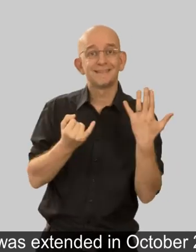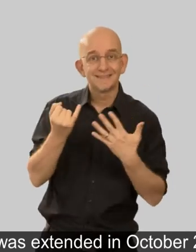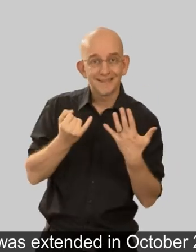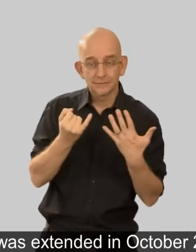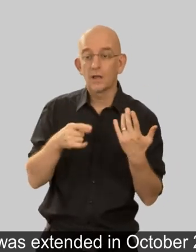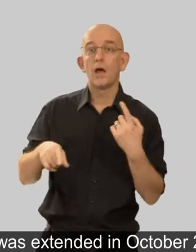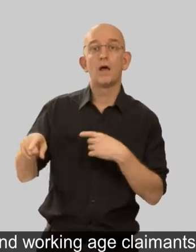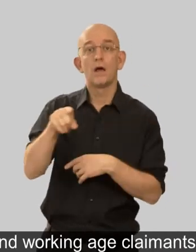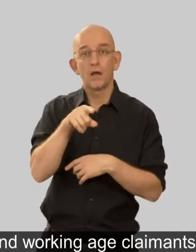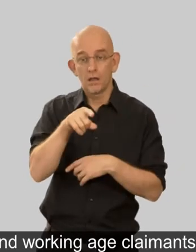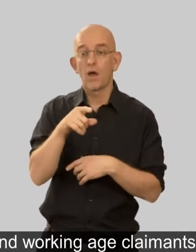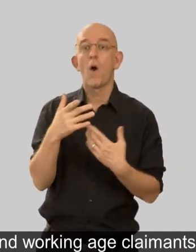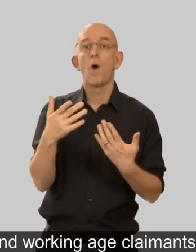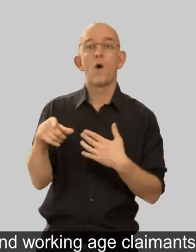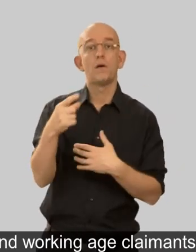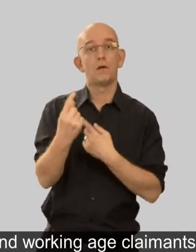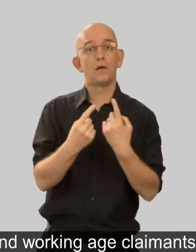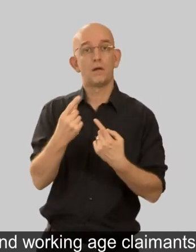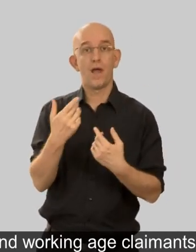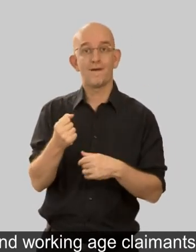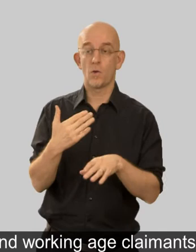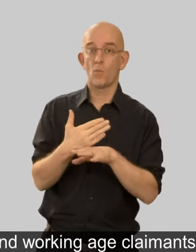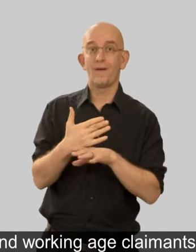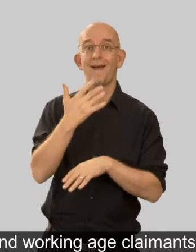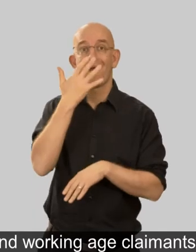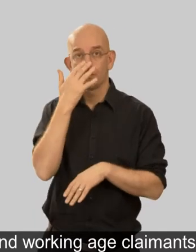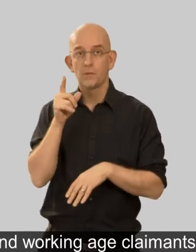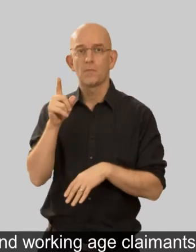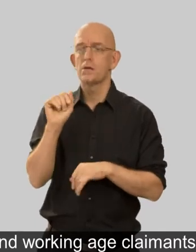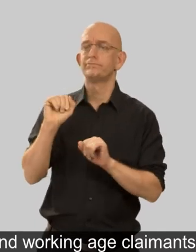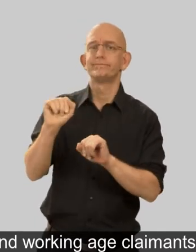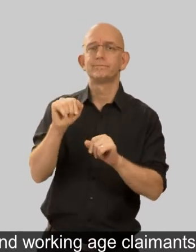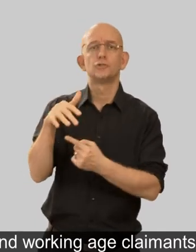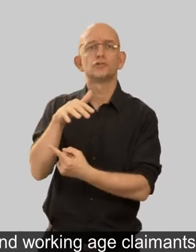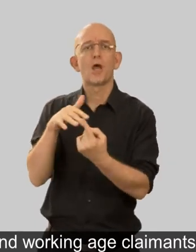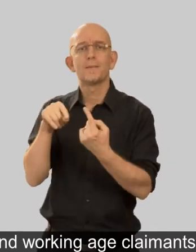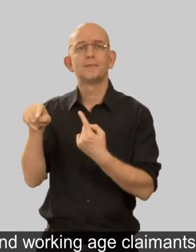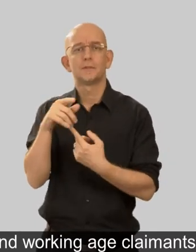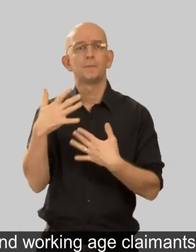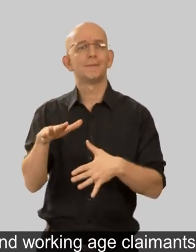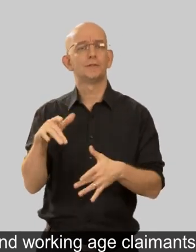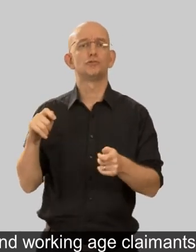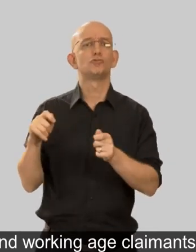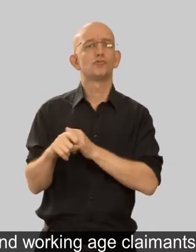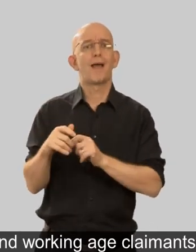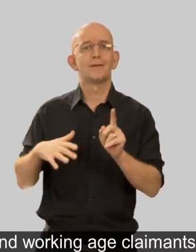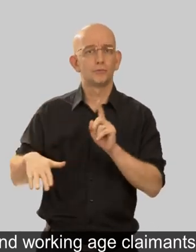16 and working age claimants that had a change of circumstances